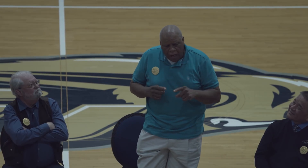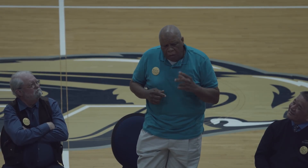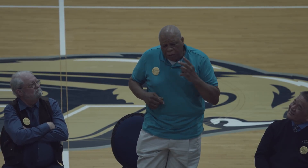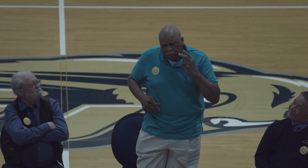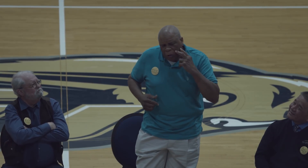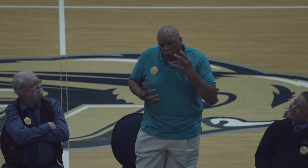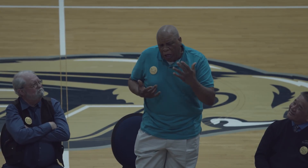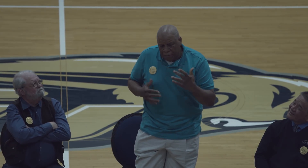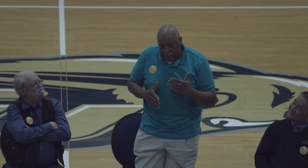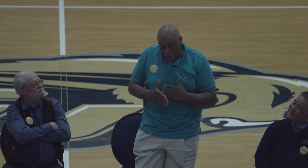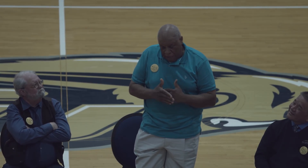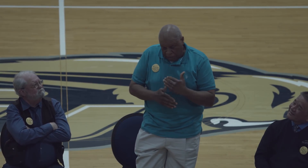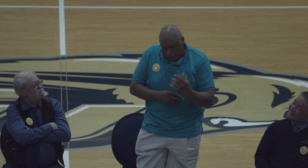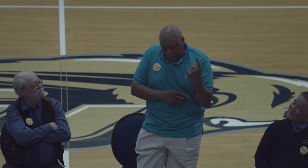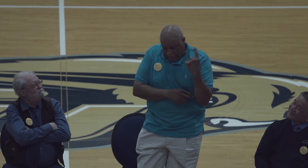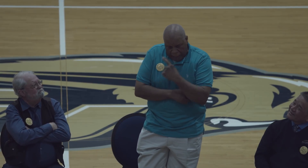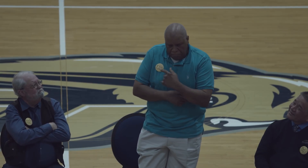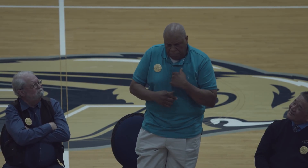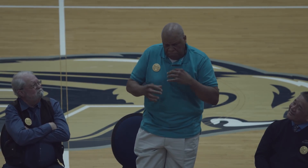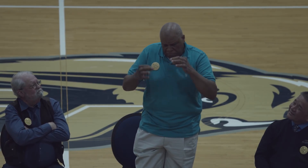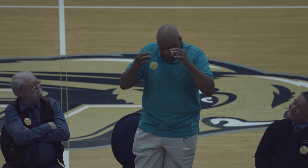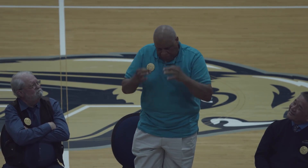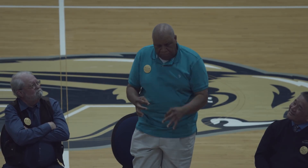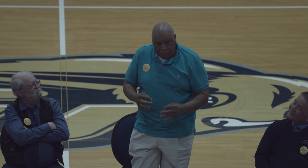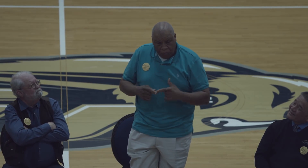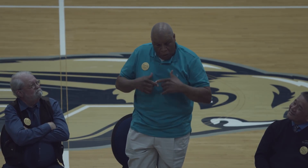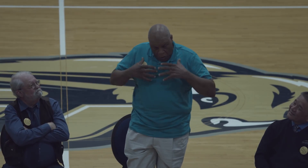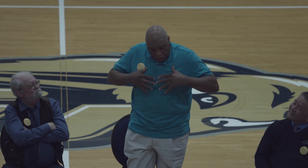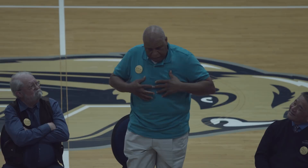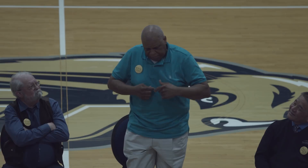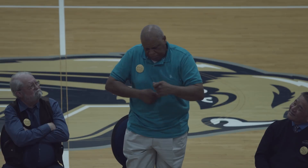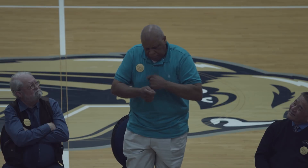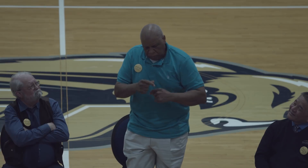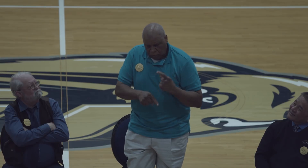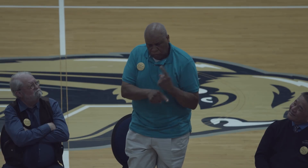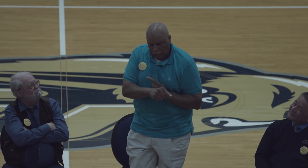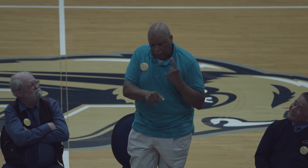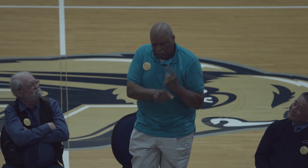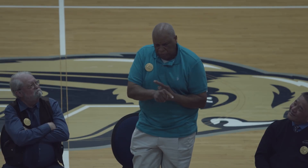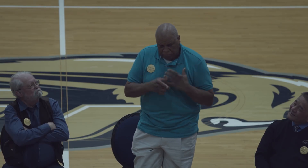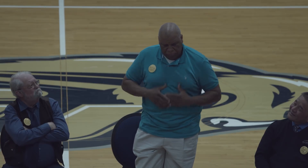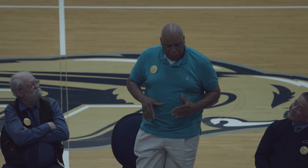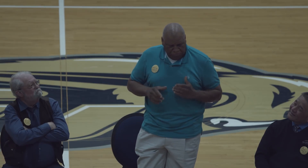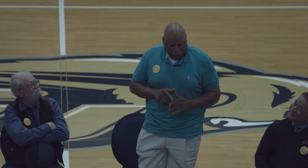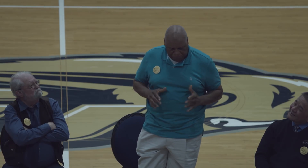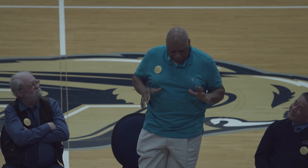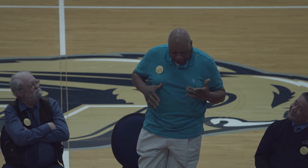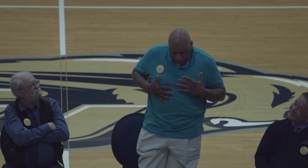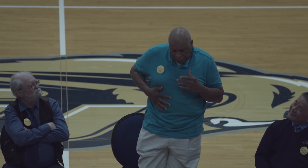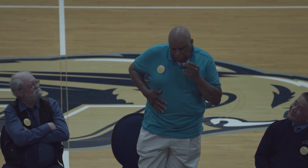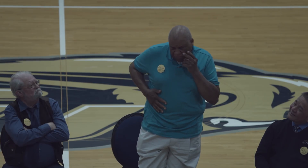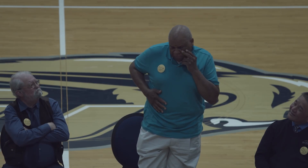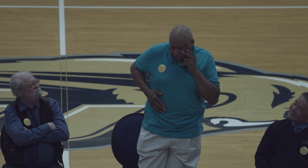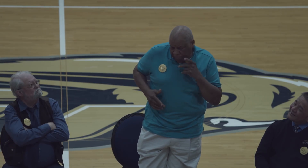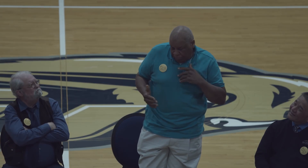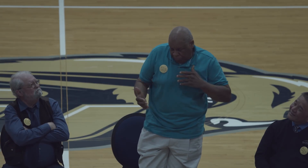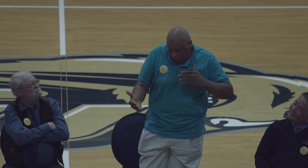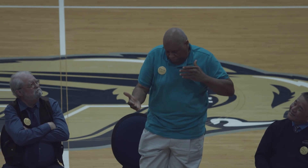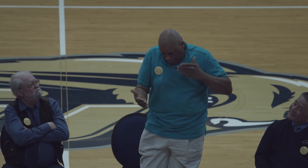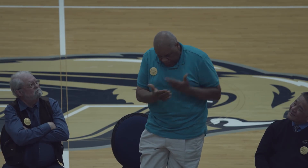didn't make sense, but it hadn't truly hit me yet. The next day, I wore my regular clothes. I